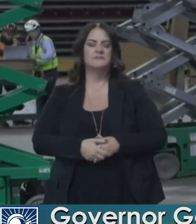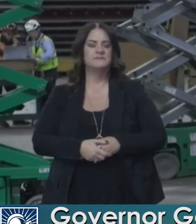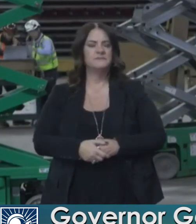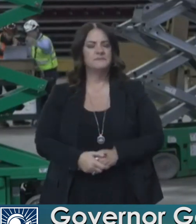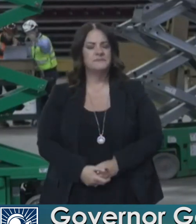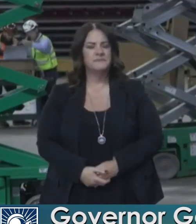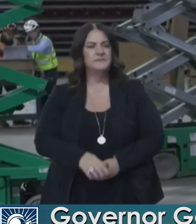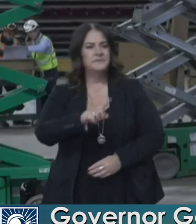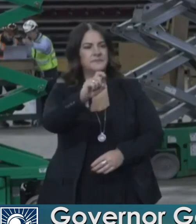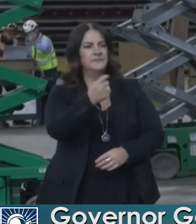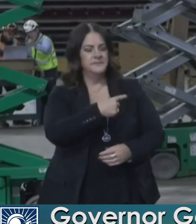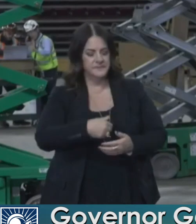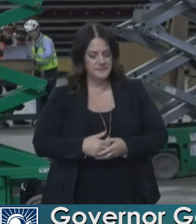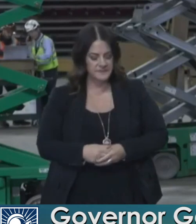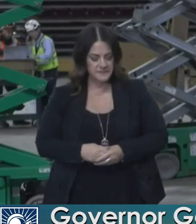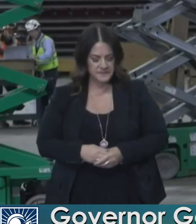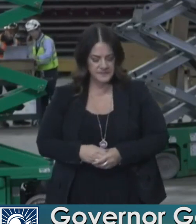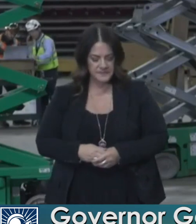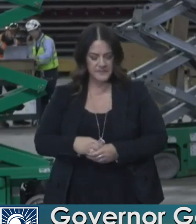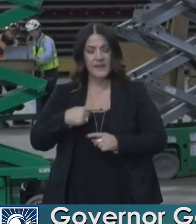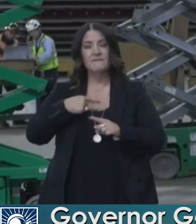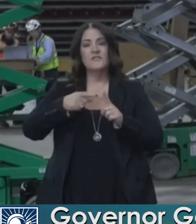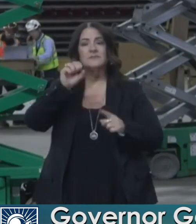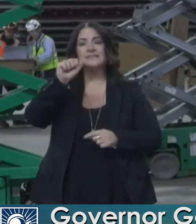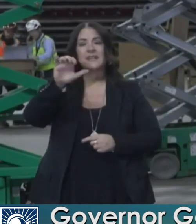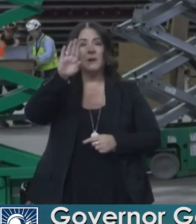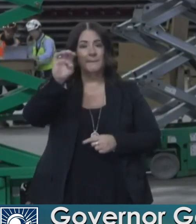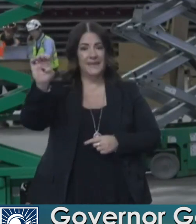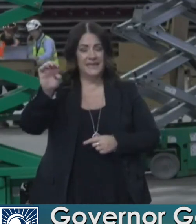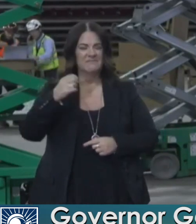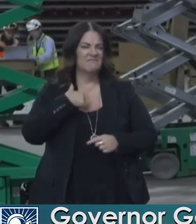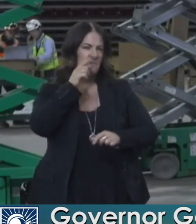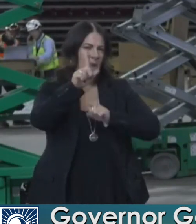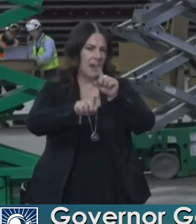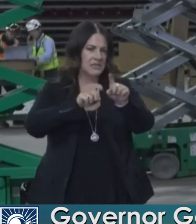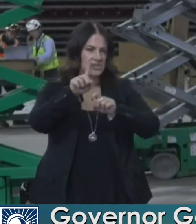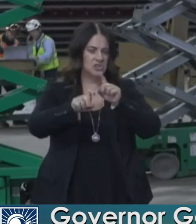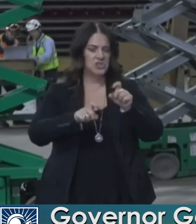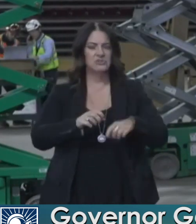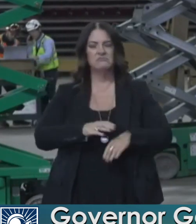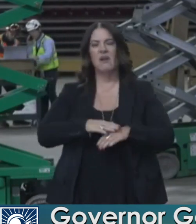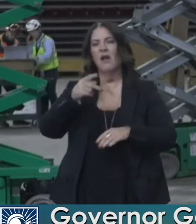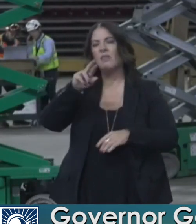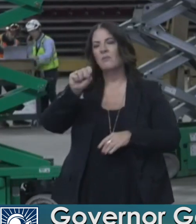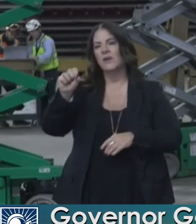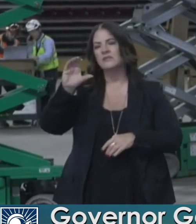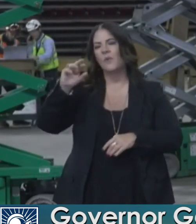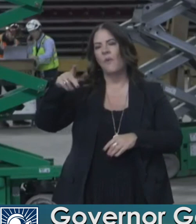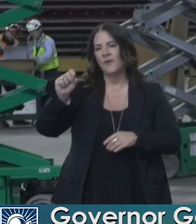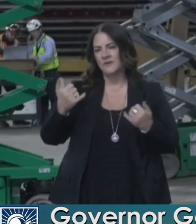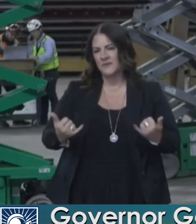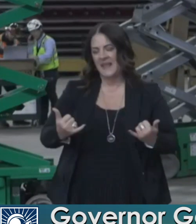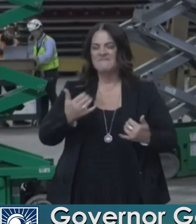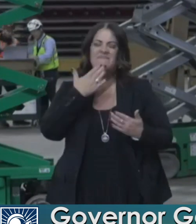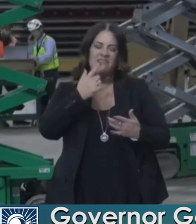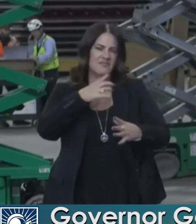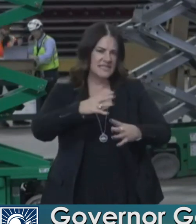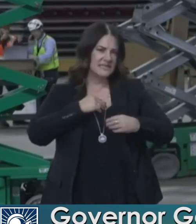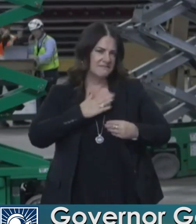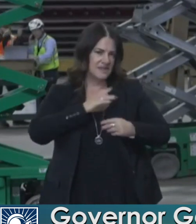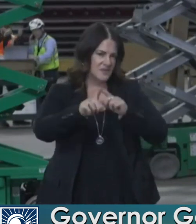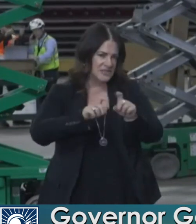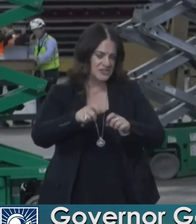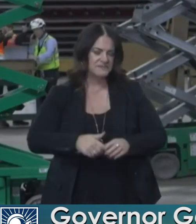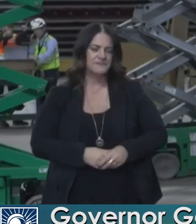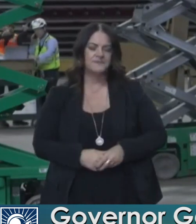Governor. Sophia Bolag here from the Sacramento Bee. I'm going to be asking questions on behalf of the press corps today, so thank you so much for taking our questions. To